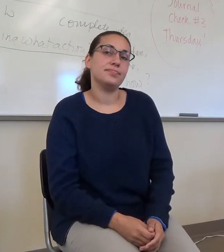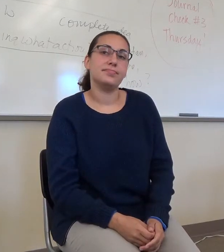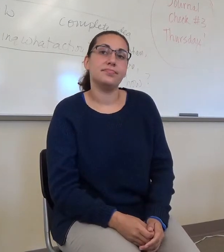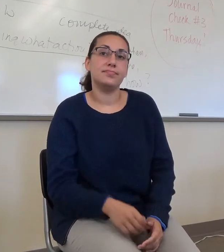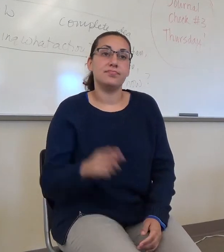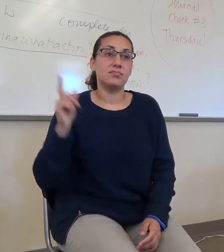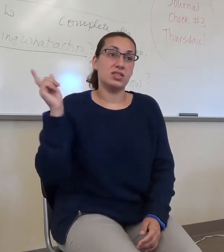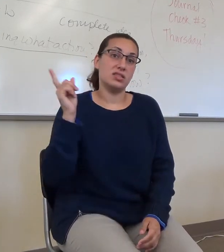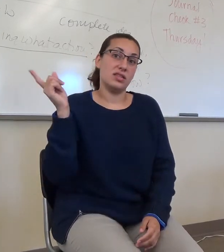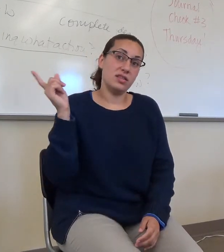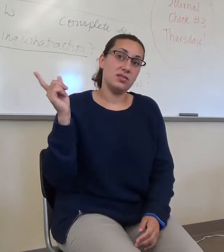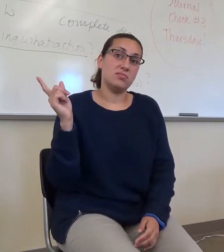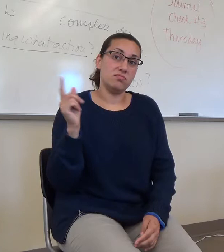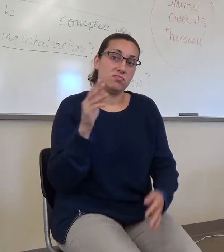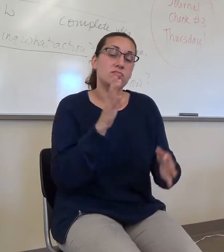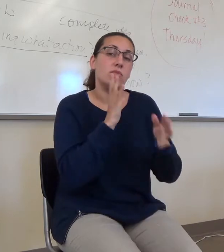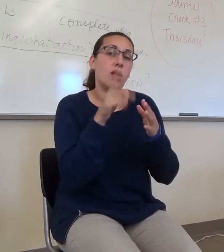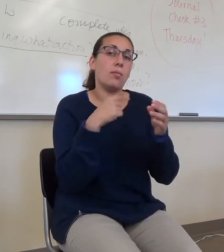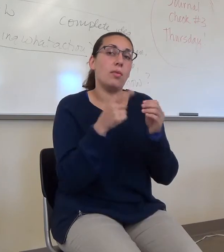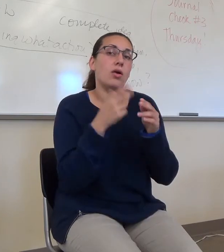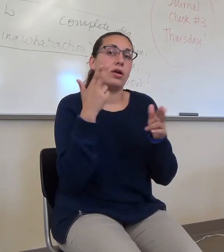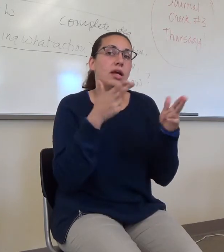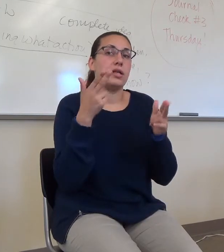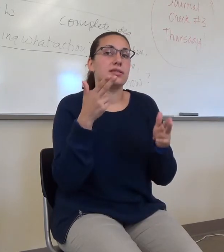actually refers to guns, okay?